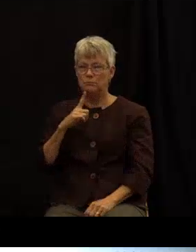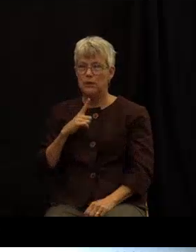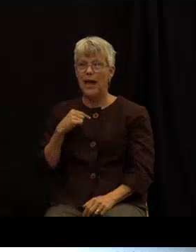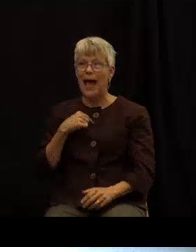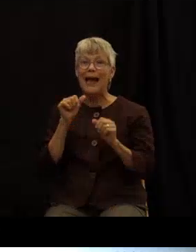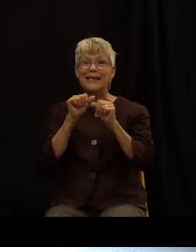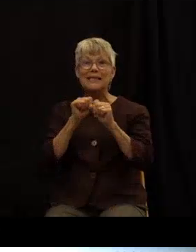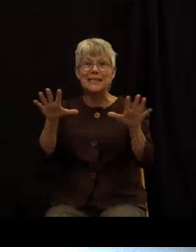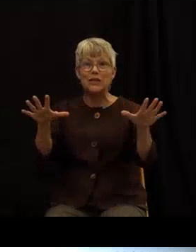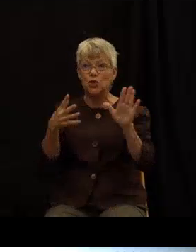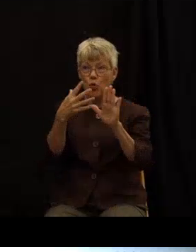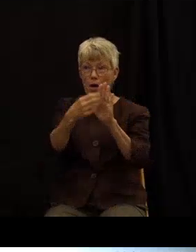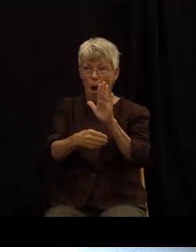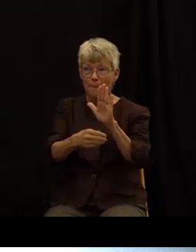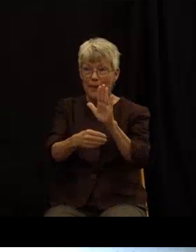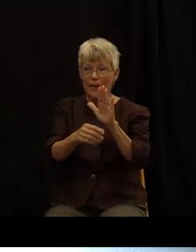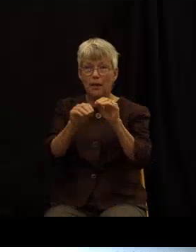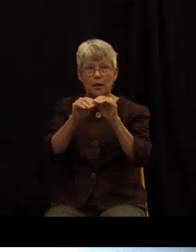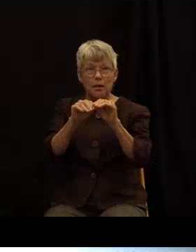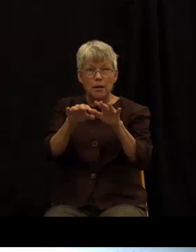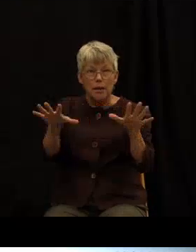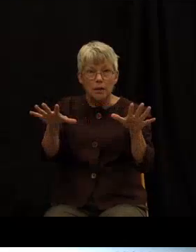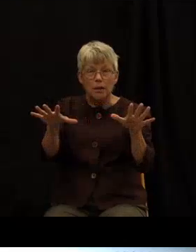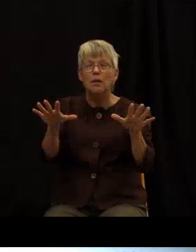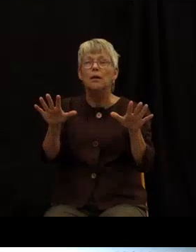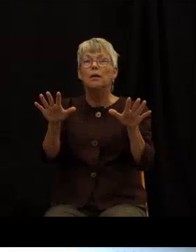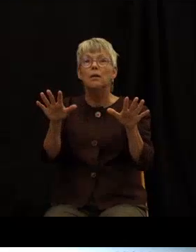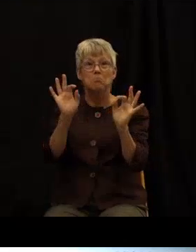you a copy of it. We'll send it to all of our